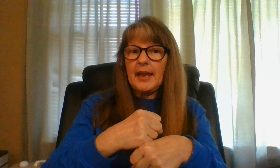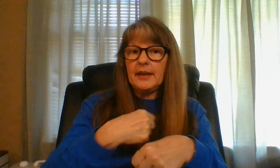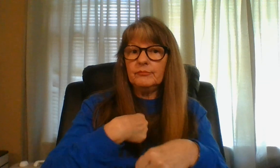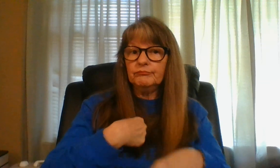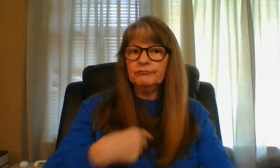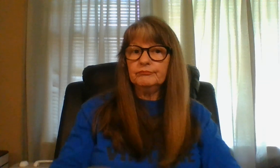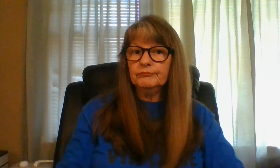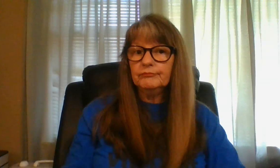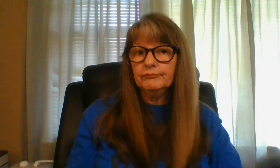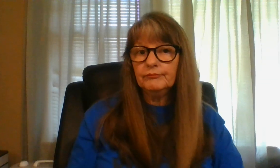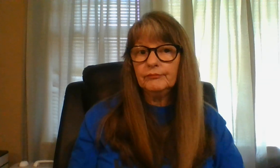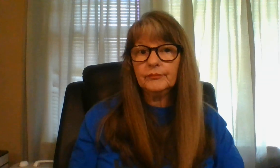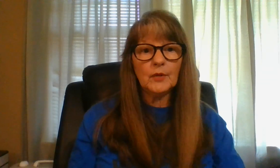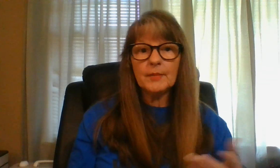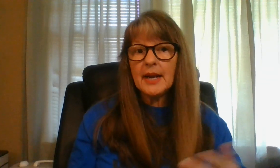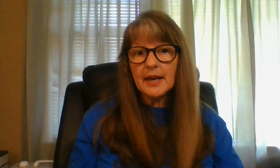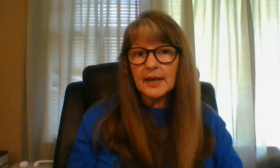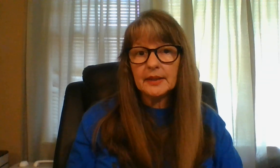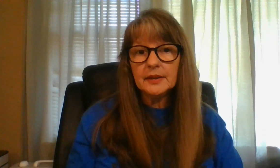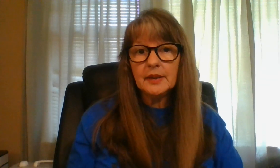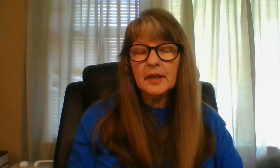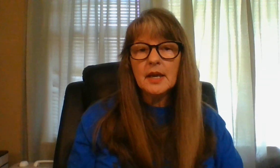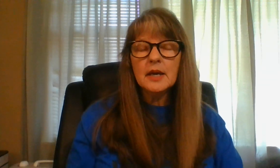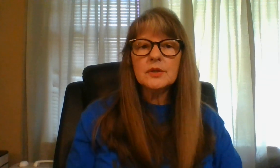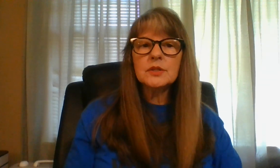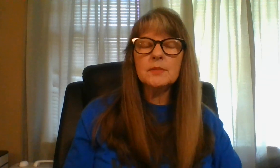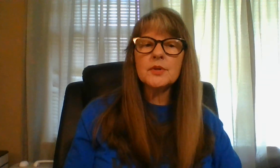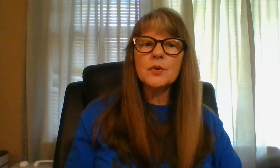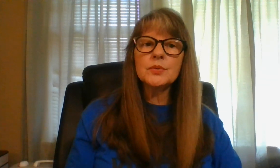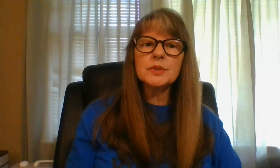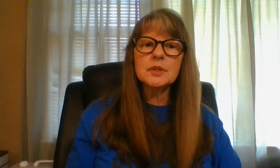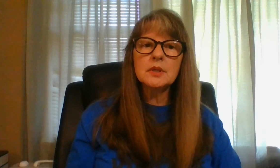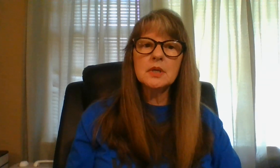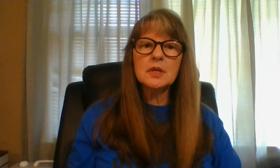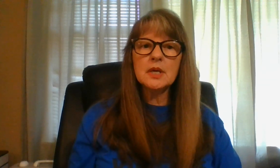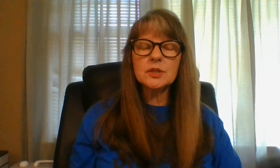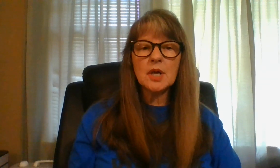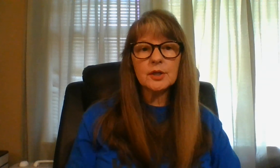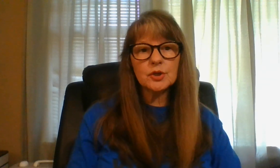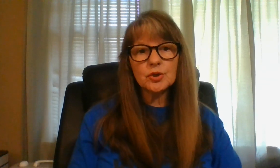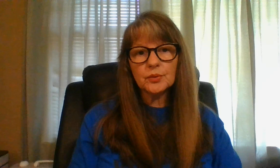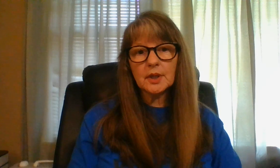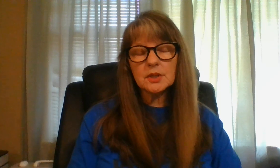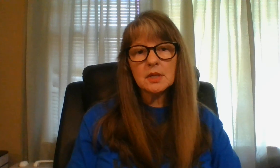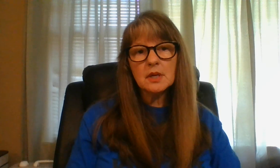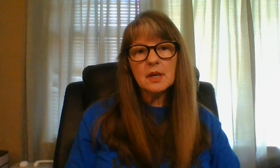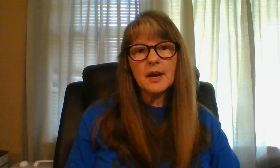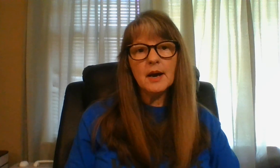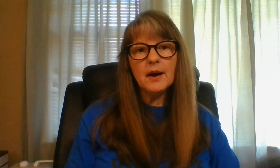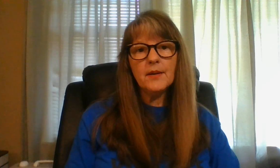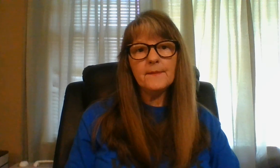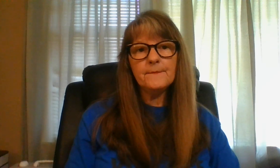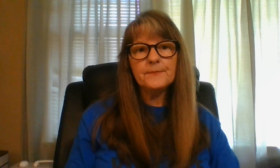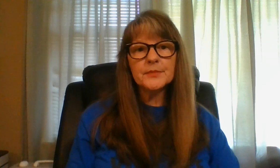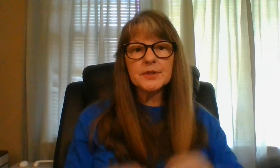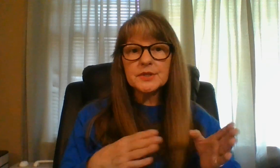made. Or made I. Some of those, it's not a strict